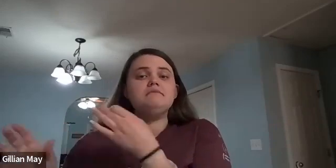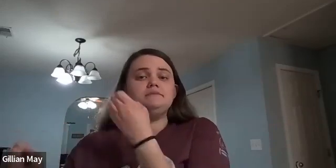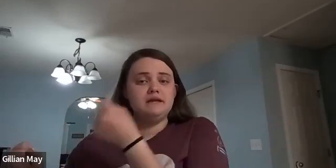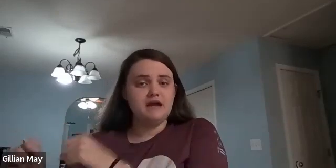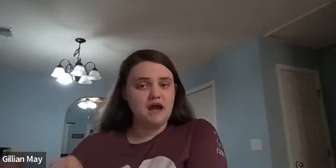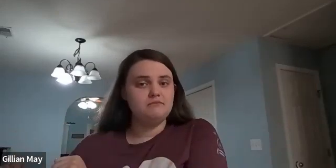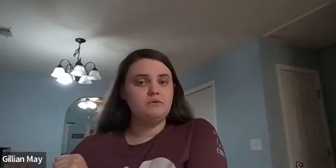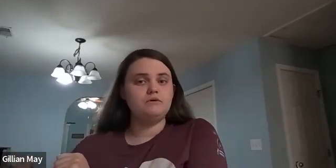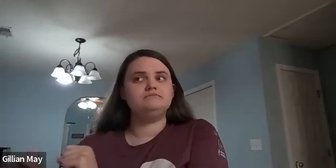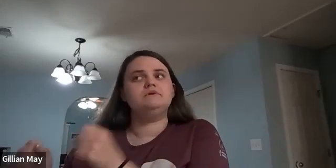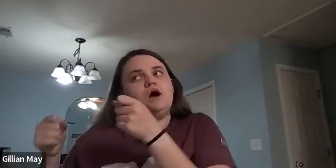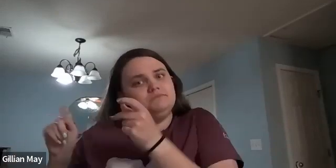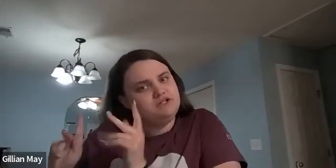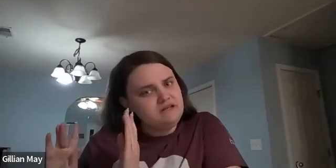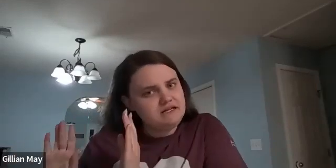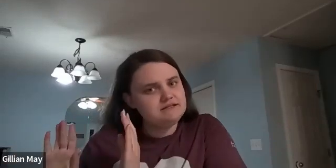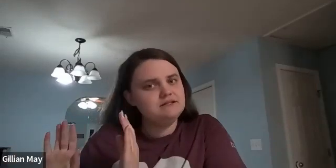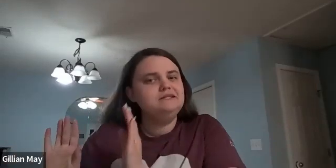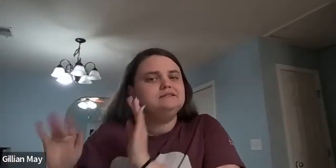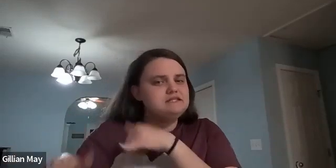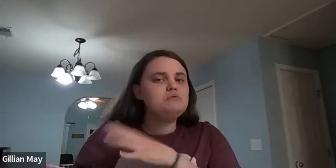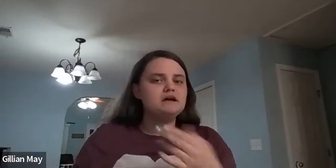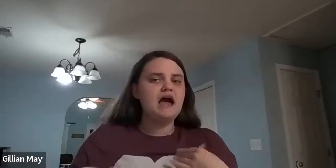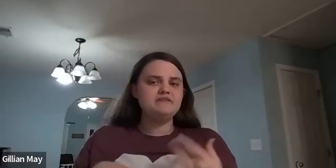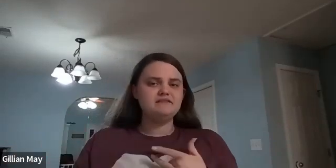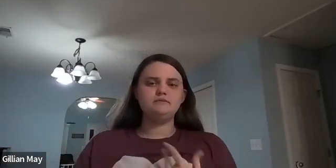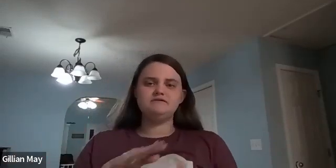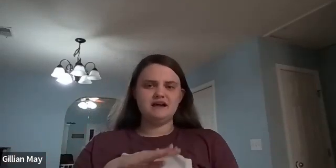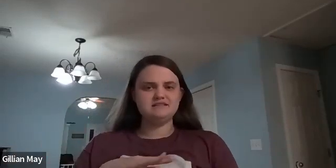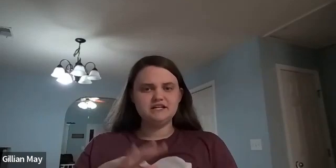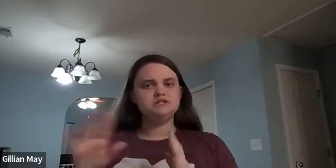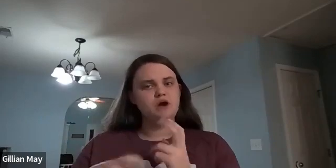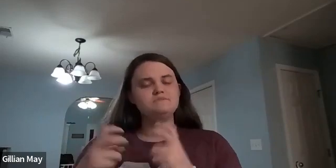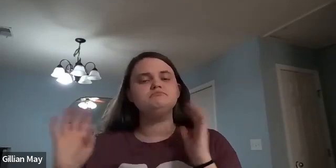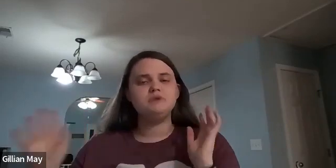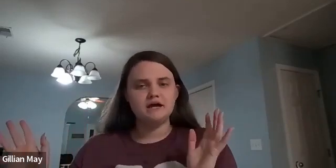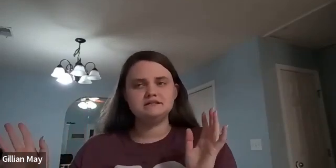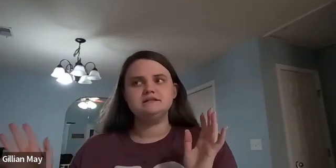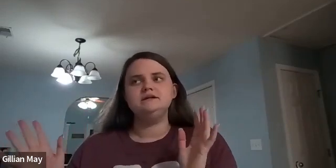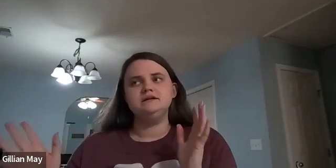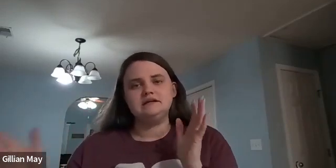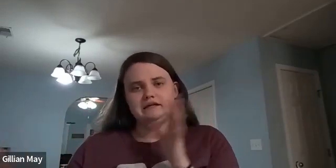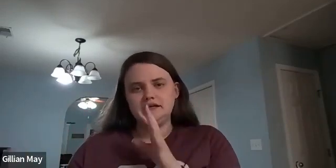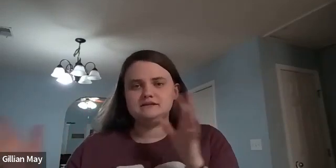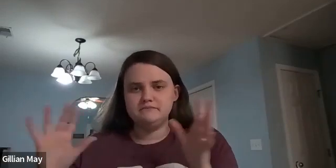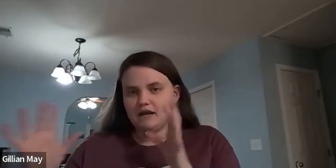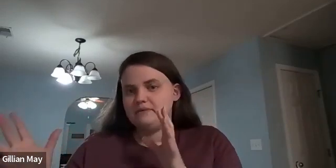might be able to have more opportunities. Still, we're going to have that little bit of isolation problems, but it might not be